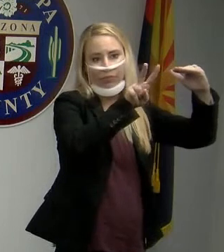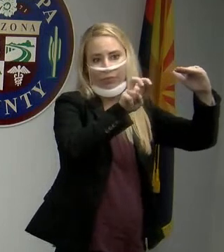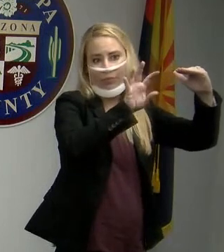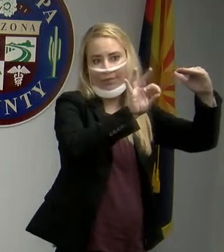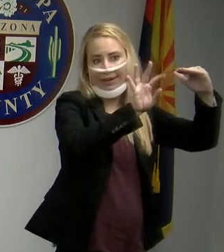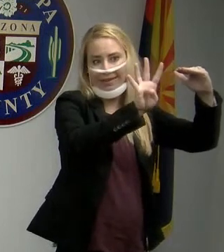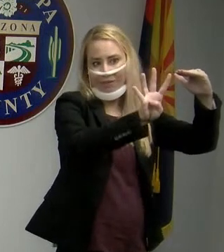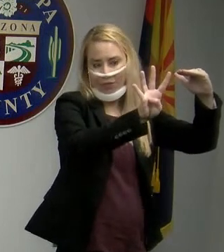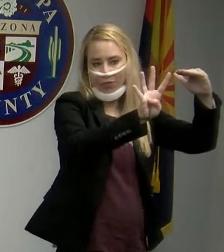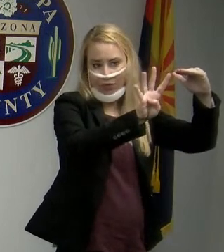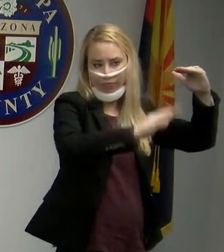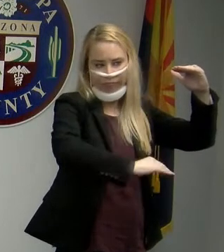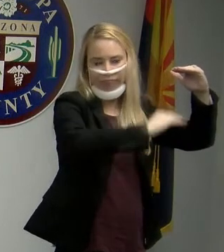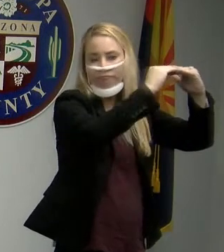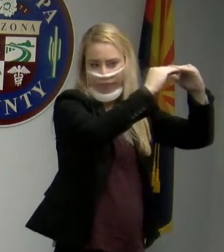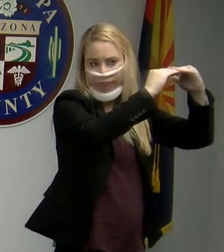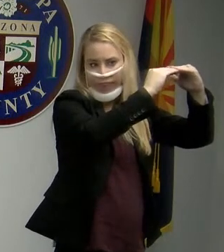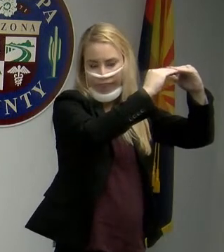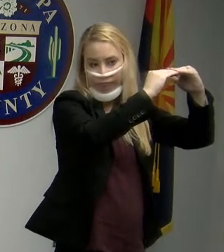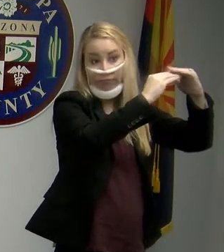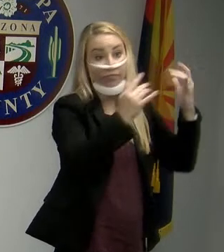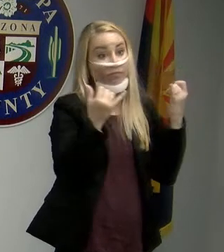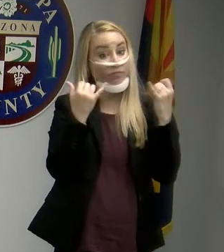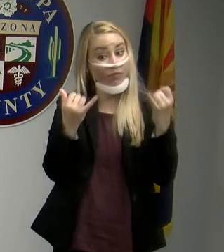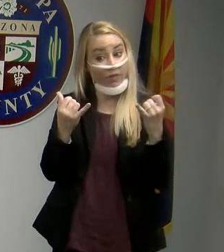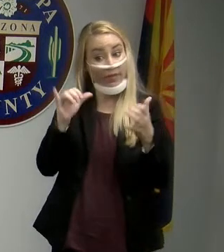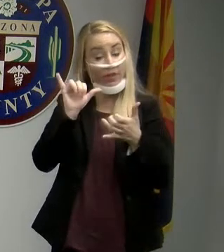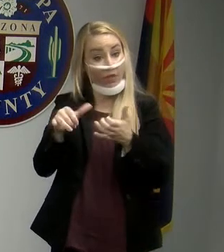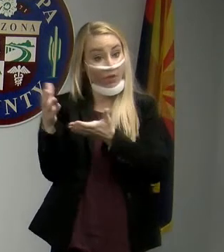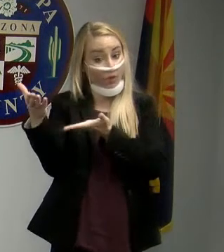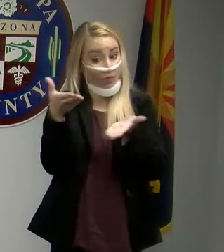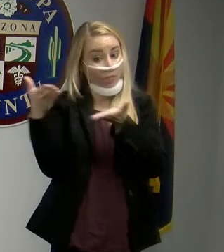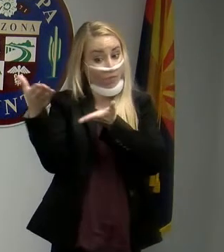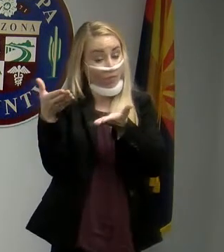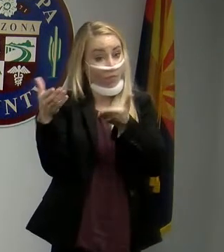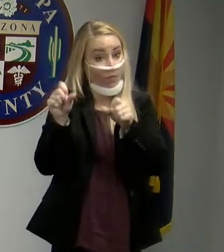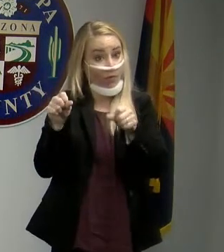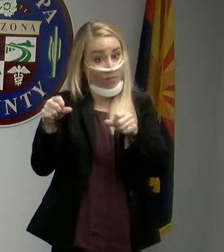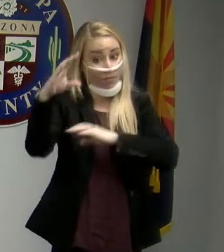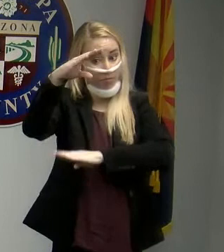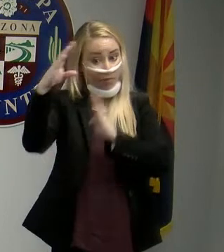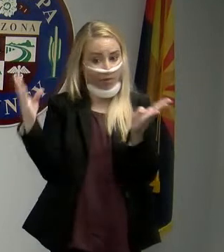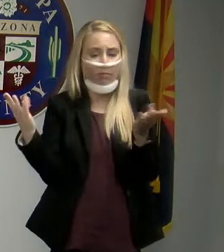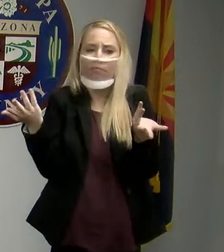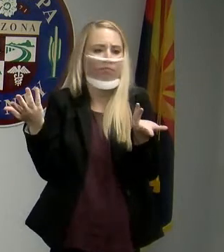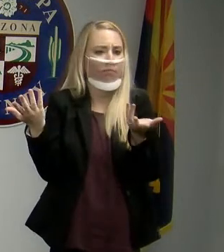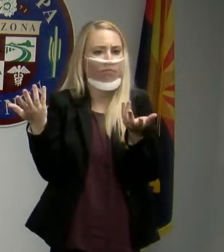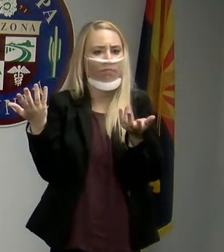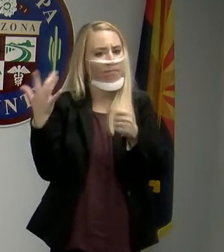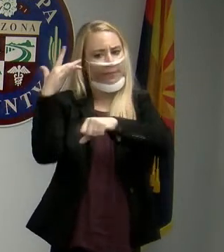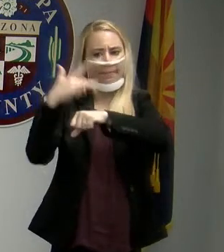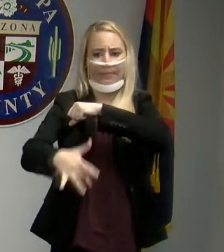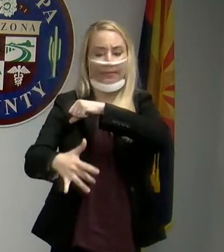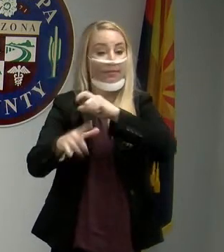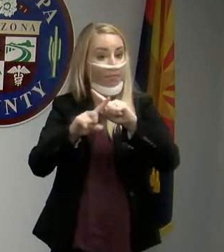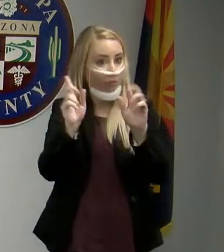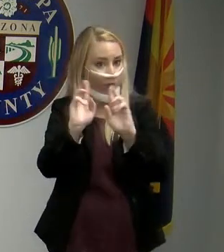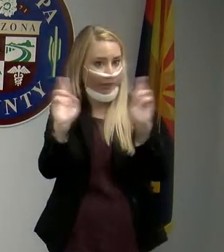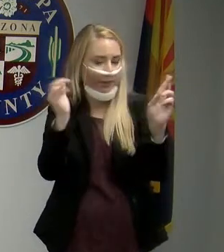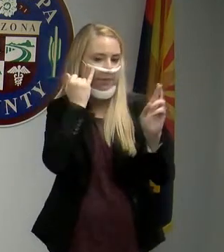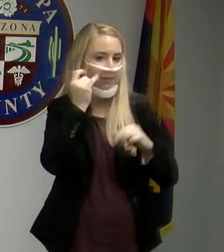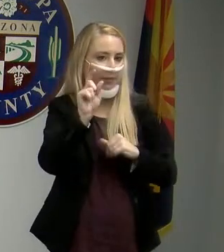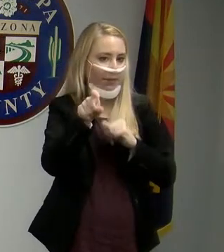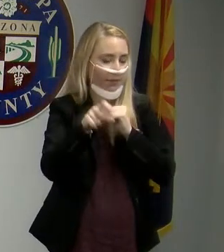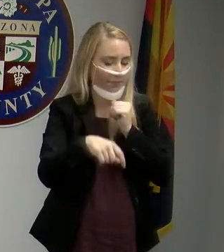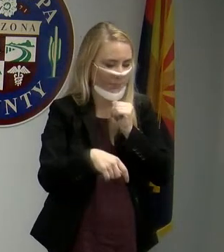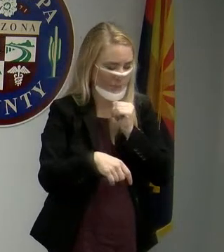Currently, none of these portable coolers are being used, but they are operational and standing by if needed. The ability